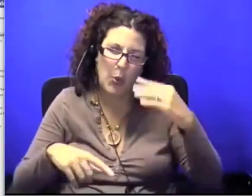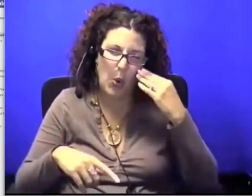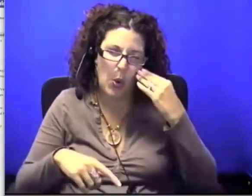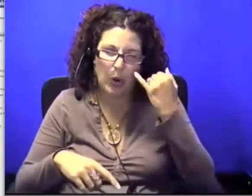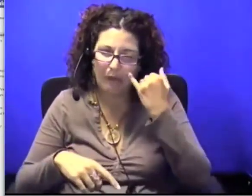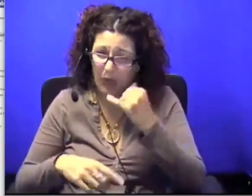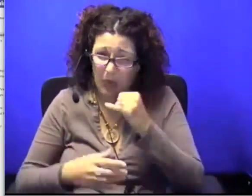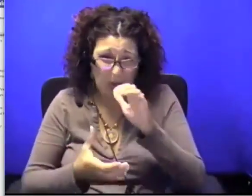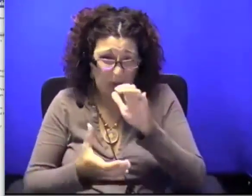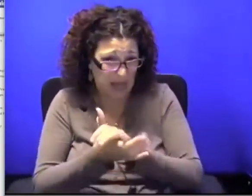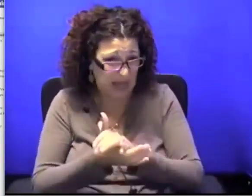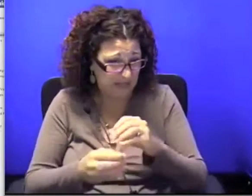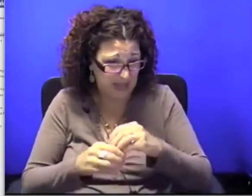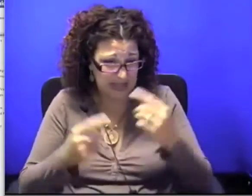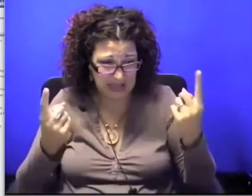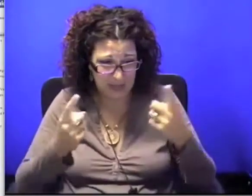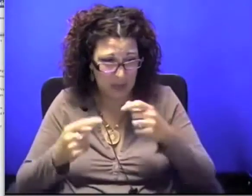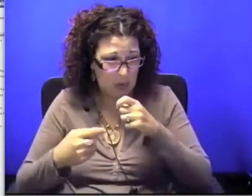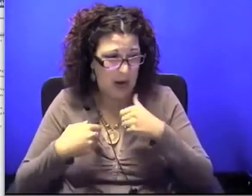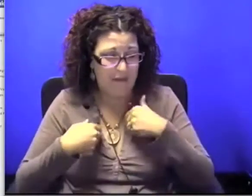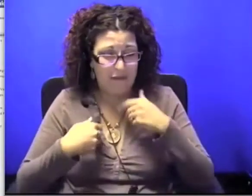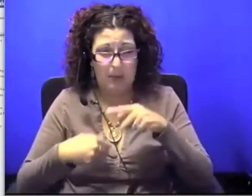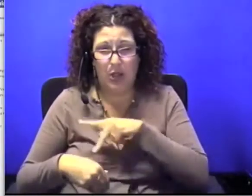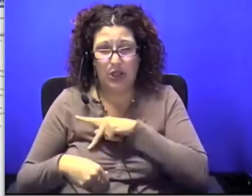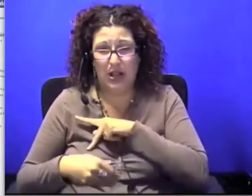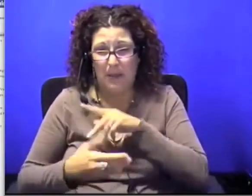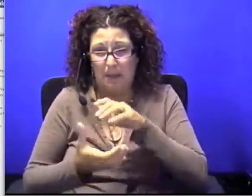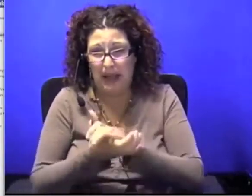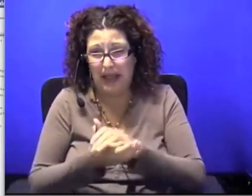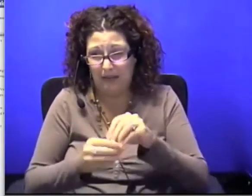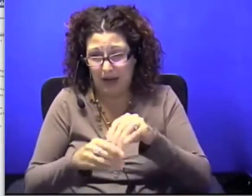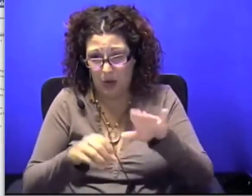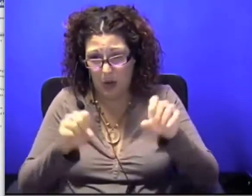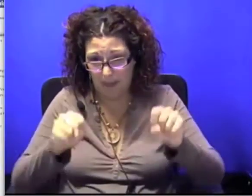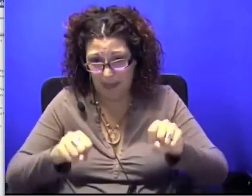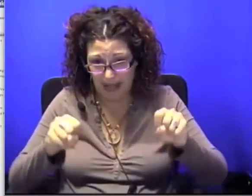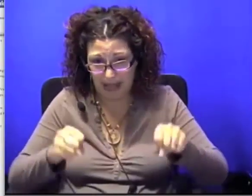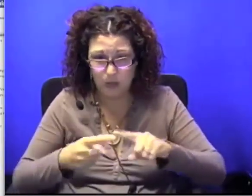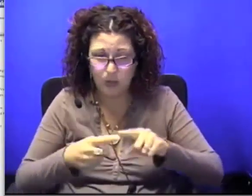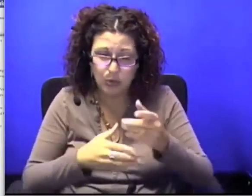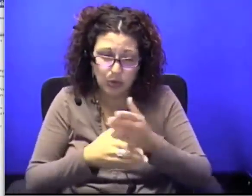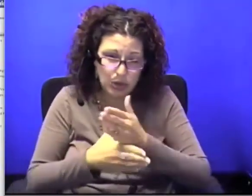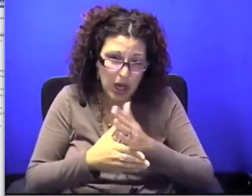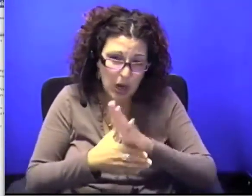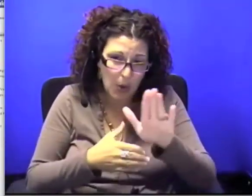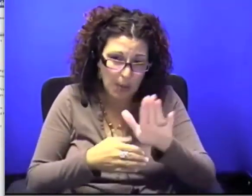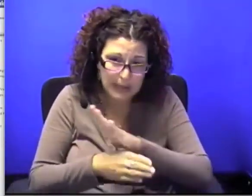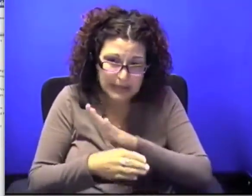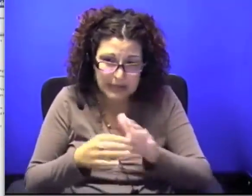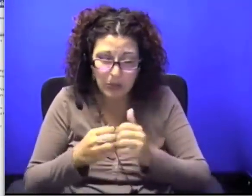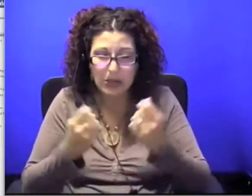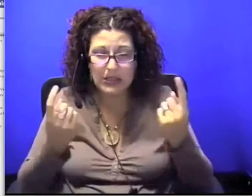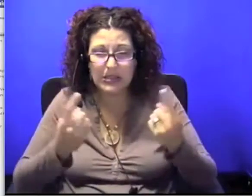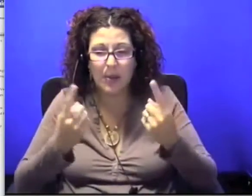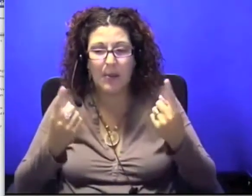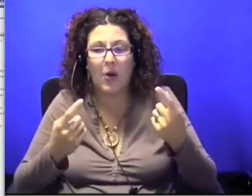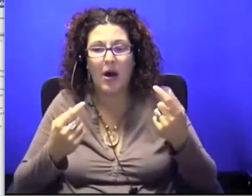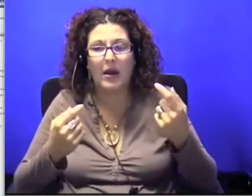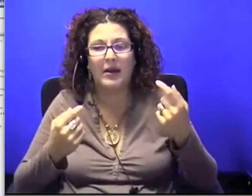if you don't believe in something, if you don't have a personal belief in your ability to share your business with somebody, that